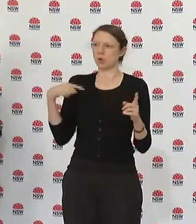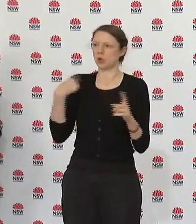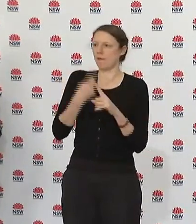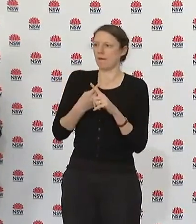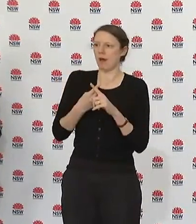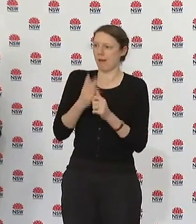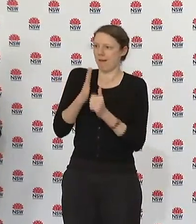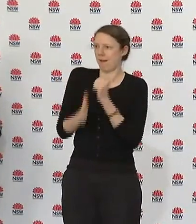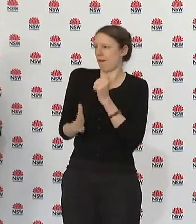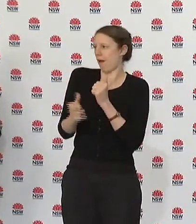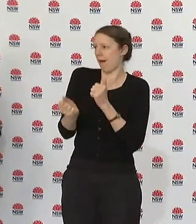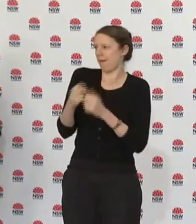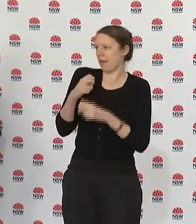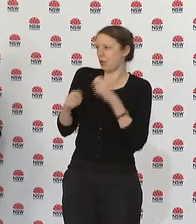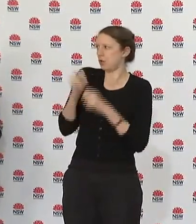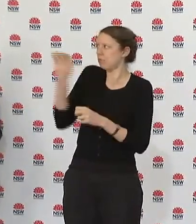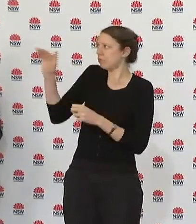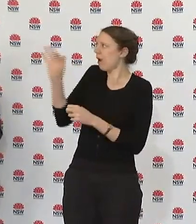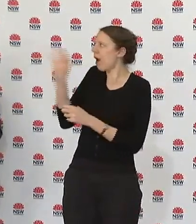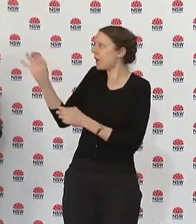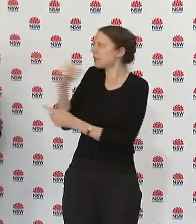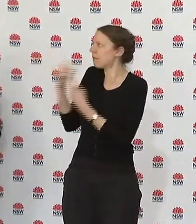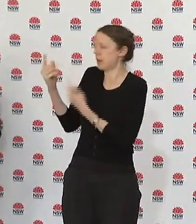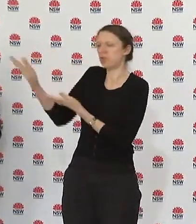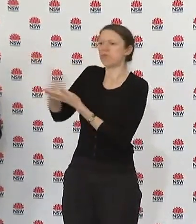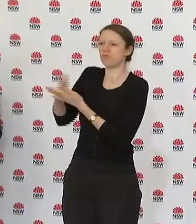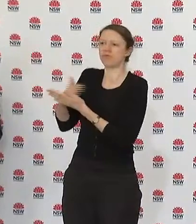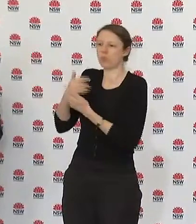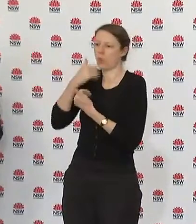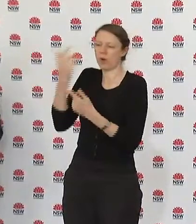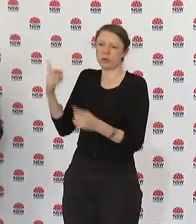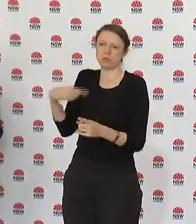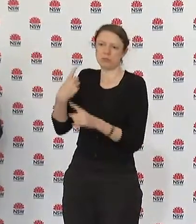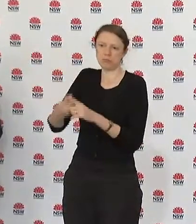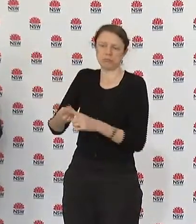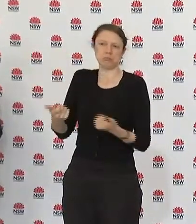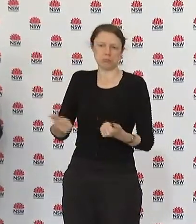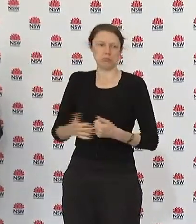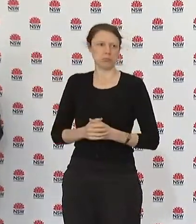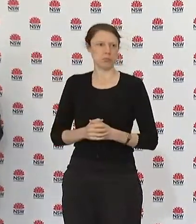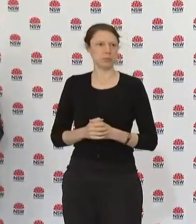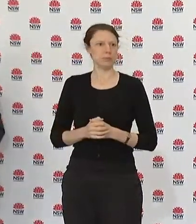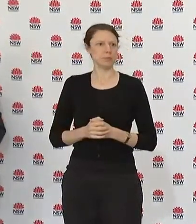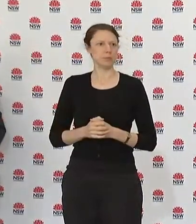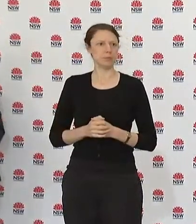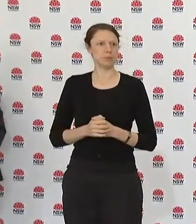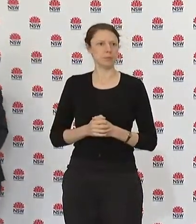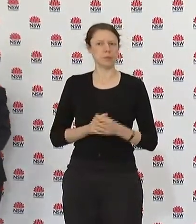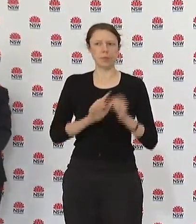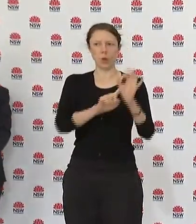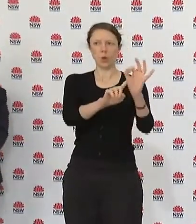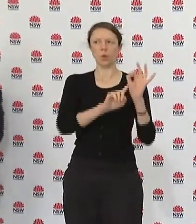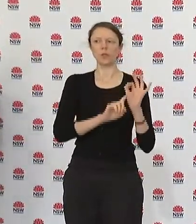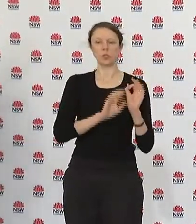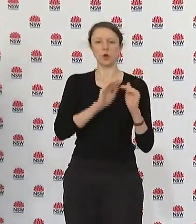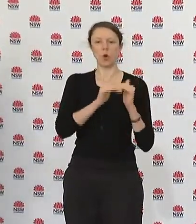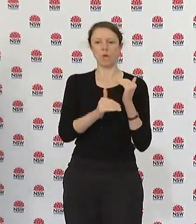sharing information when we need it. Minister, an offer for help with contact tracing from... Sorry, Lucy, say that again. An offer for